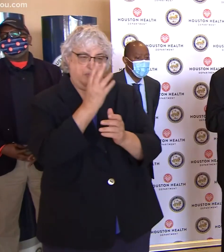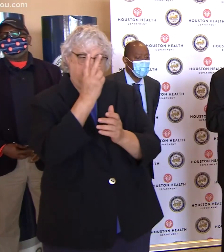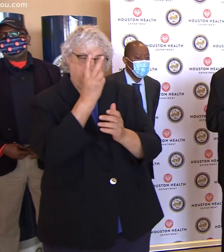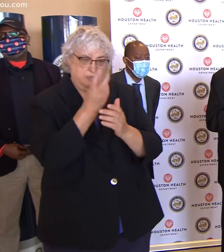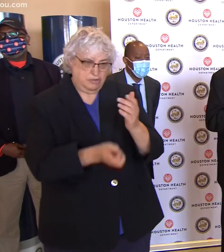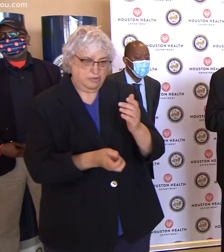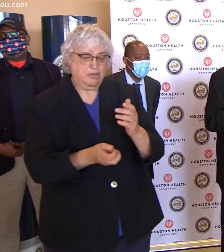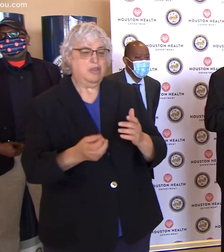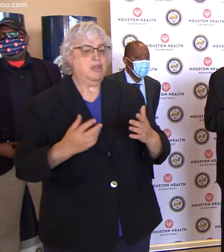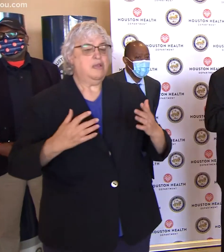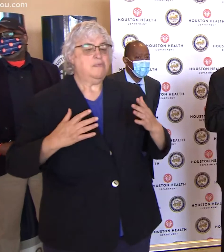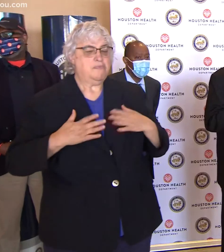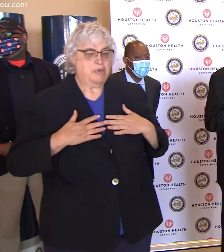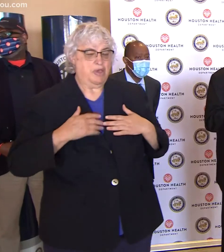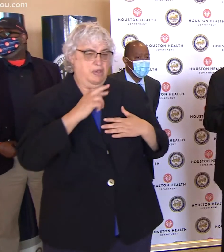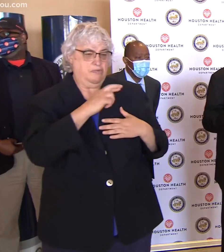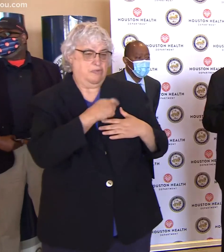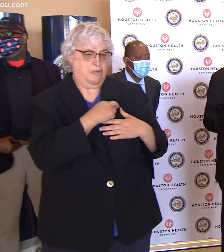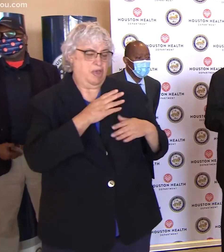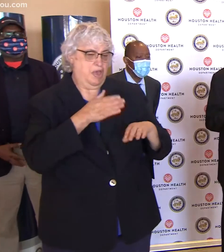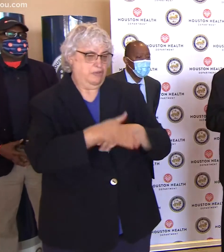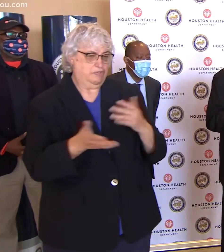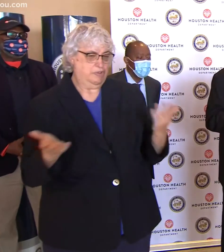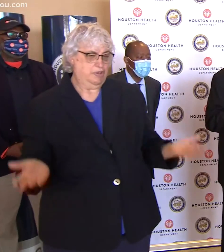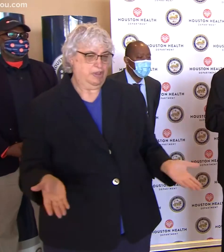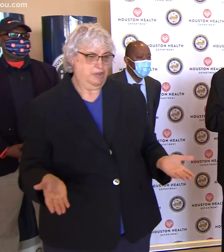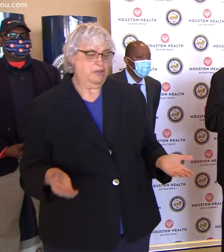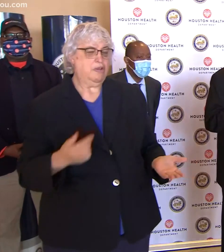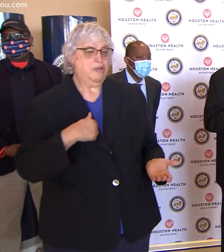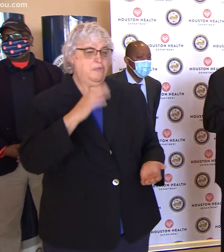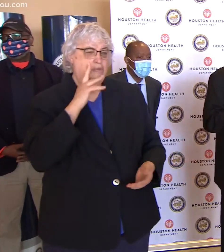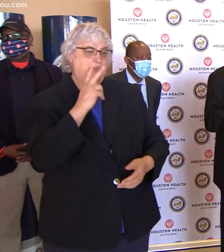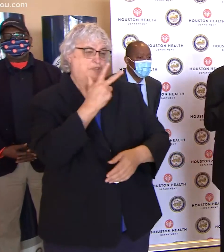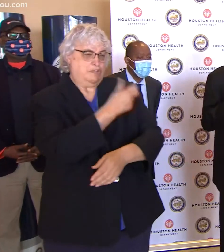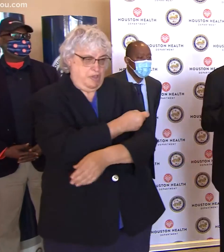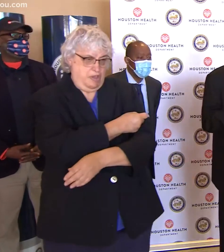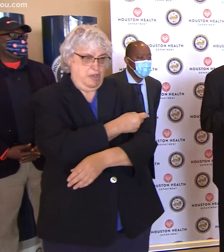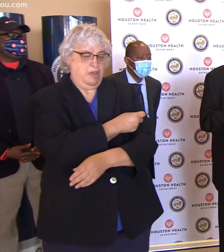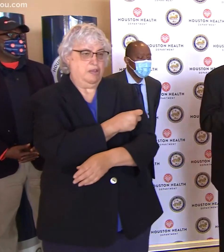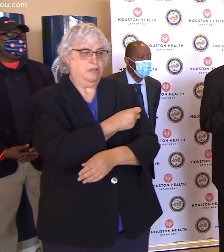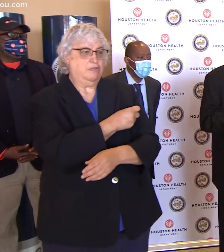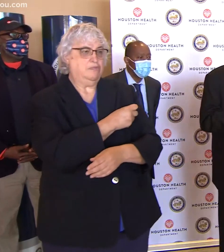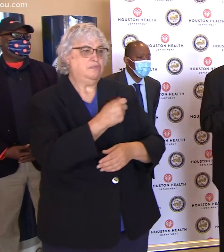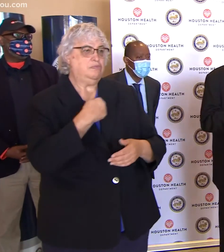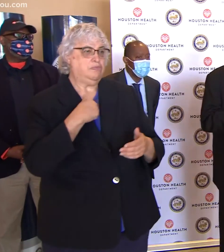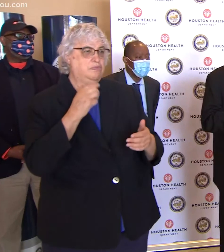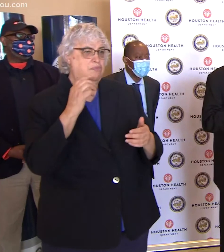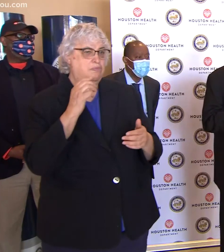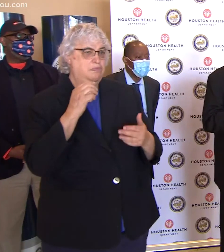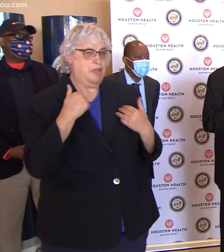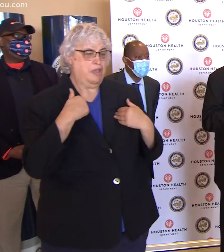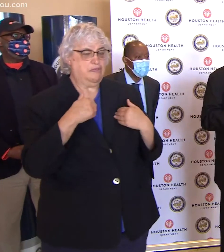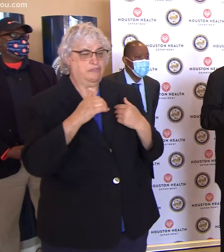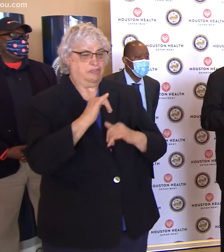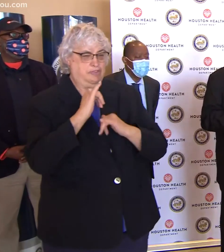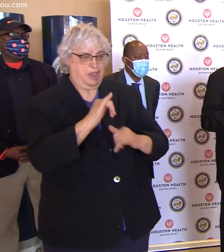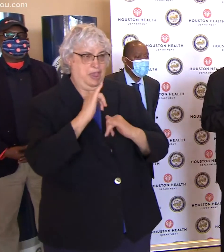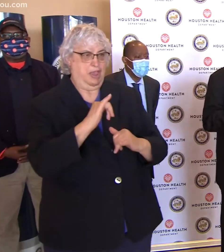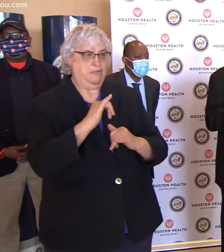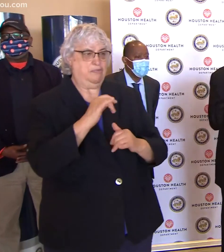part of my role immediately after this event so that I may demonstrate that I would have others do what I